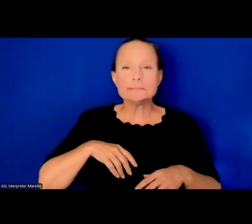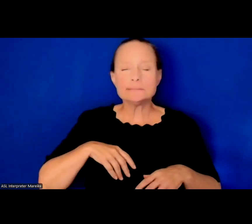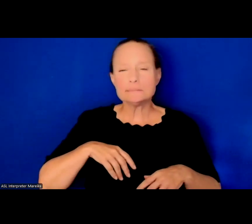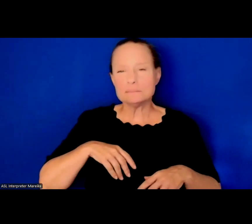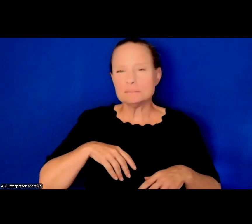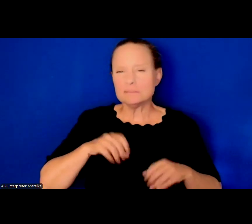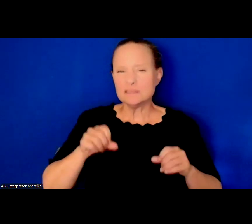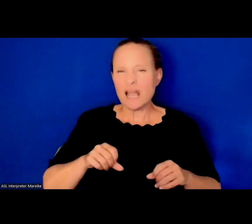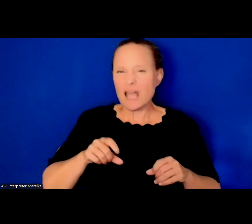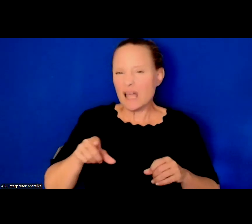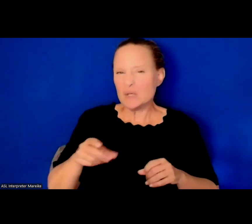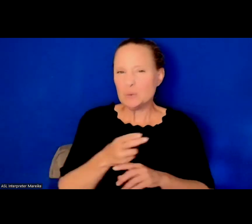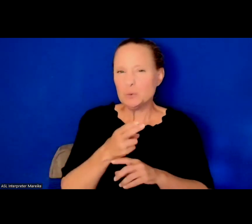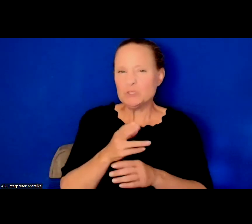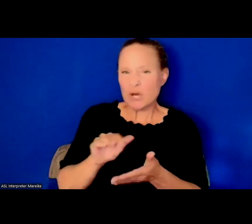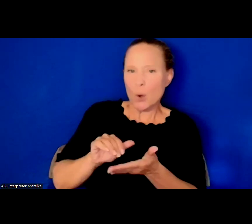waiver.